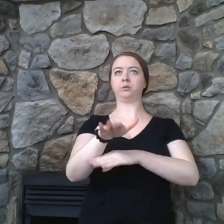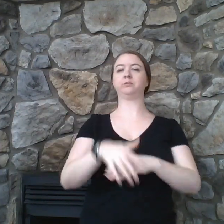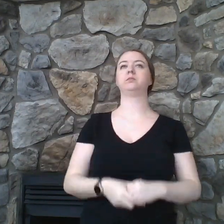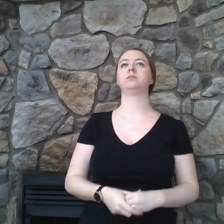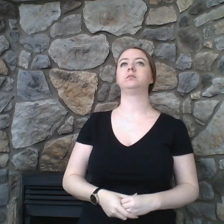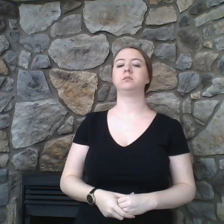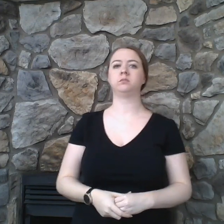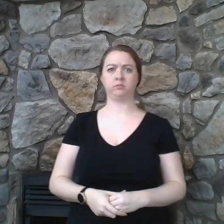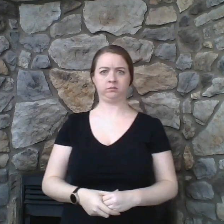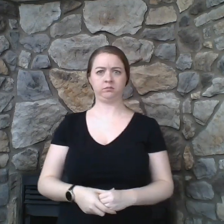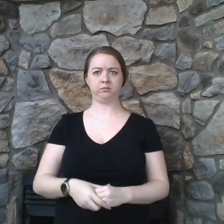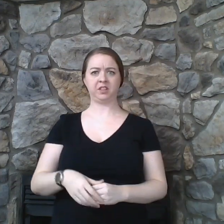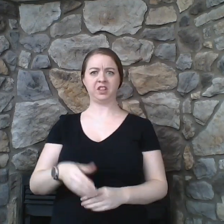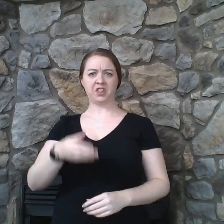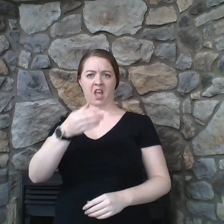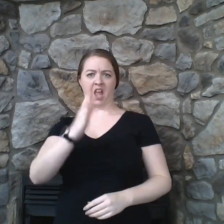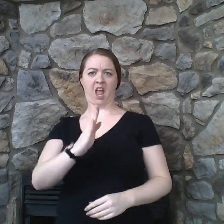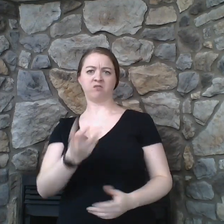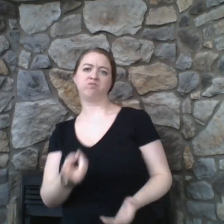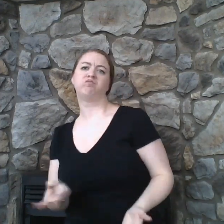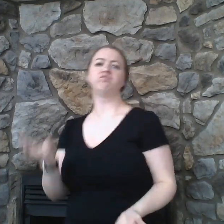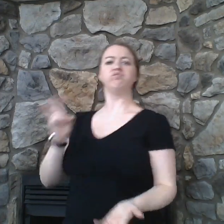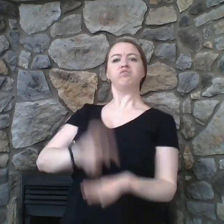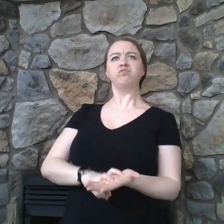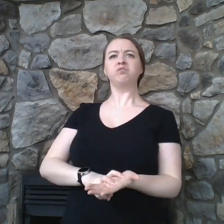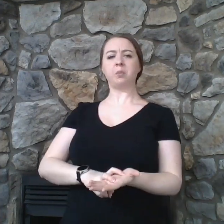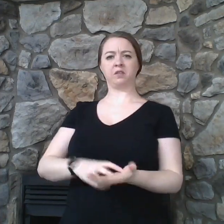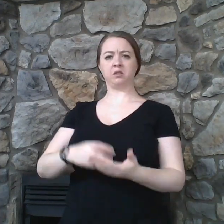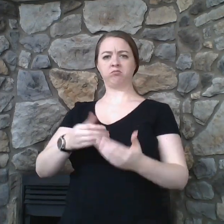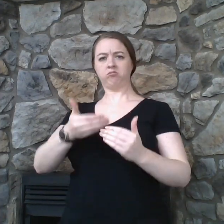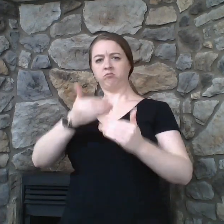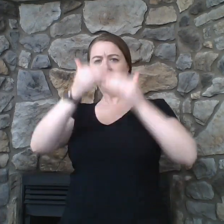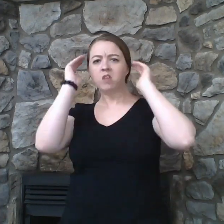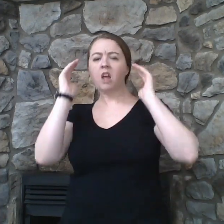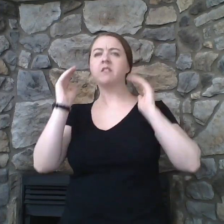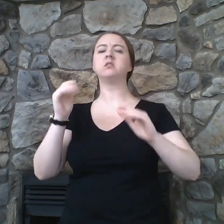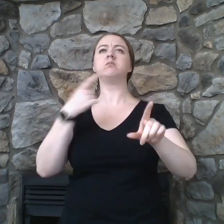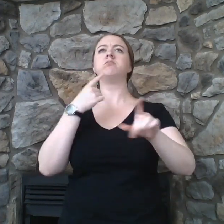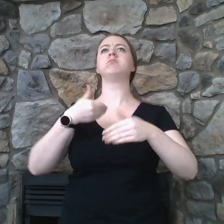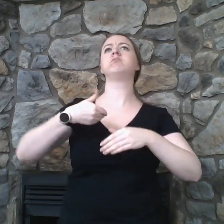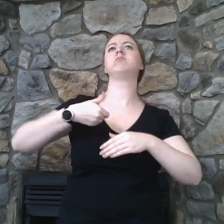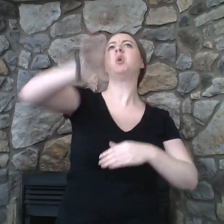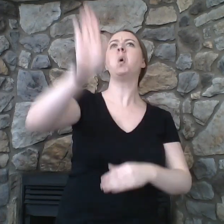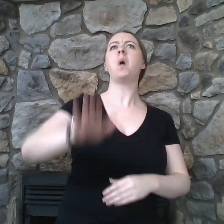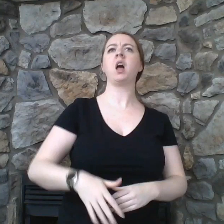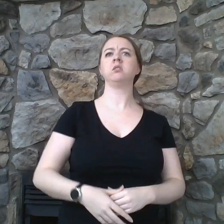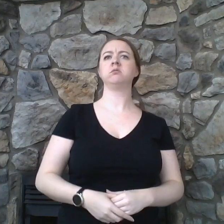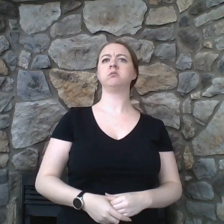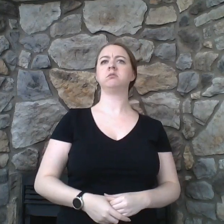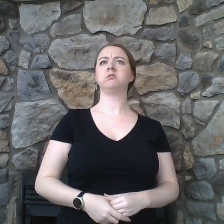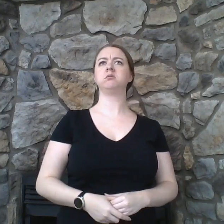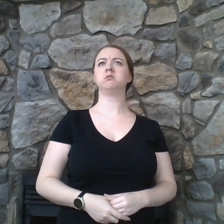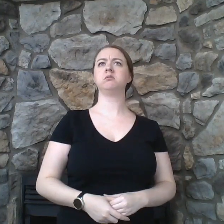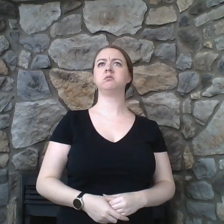this afternoon." Up jumped King from his burrow in the spine flex and shouted, "Go away!"